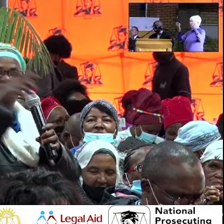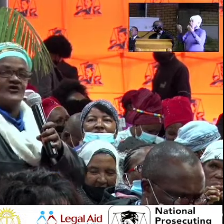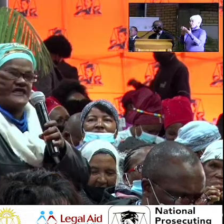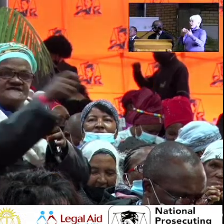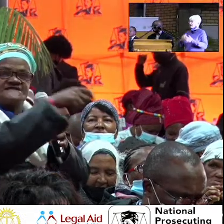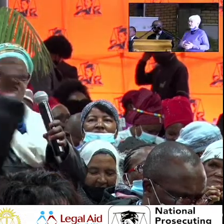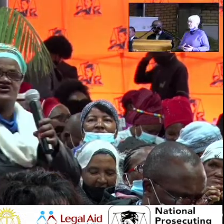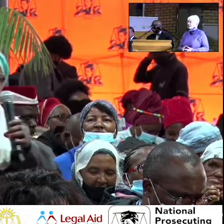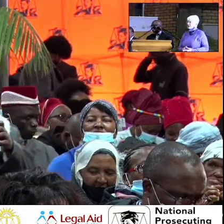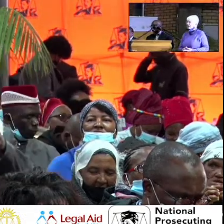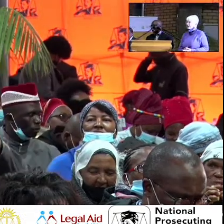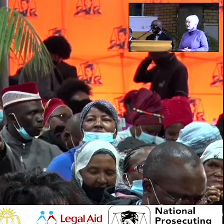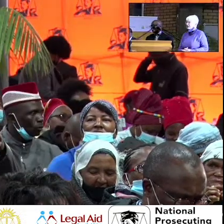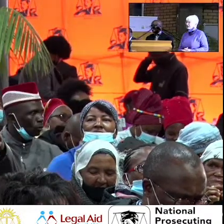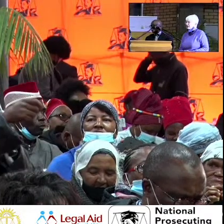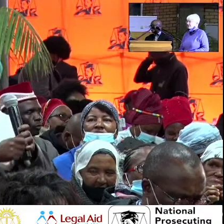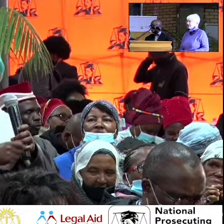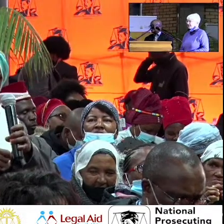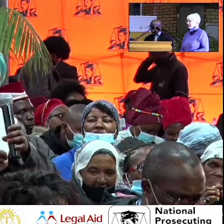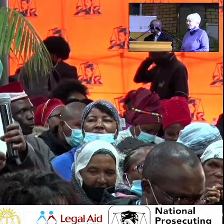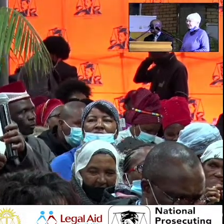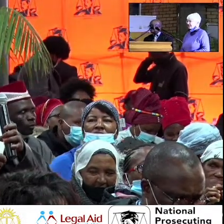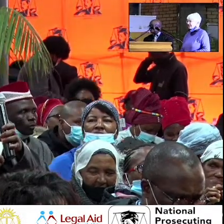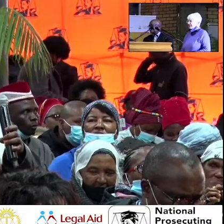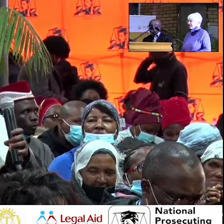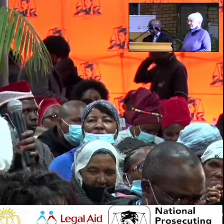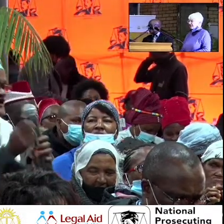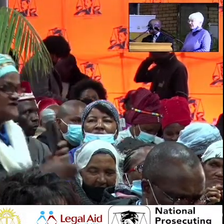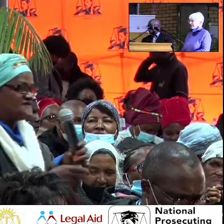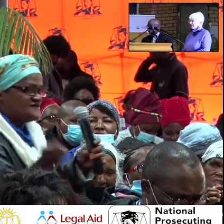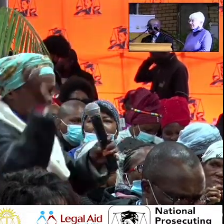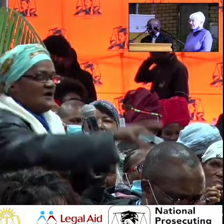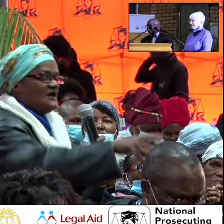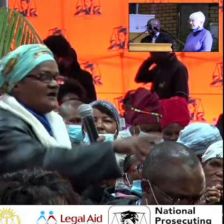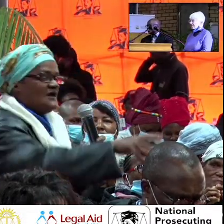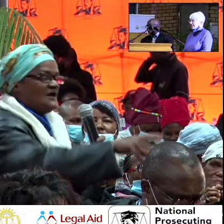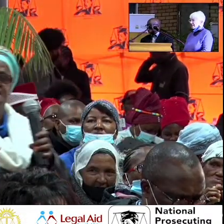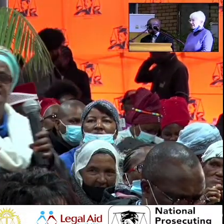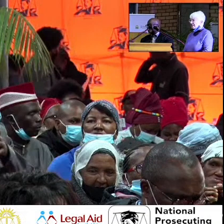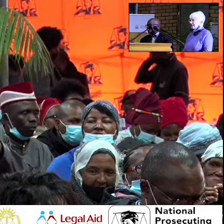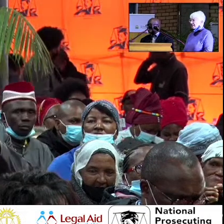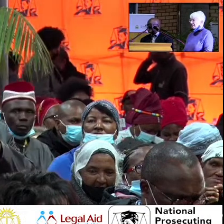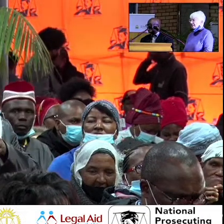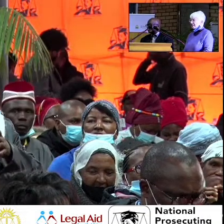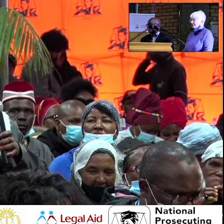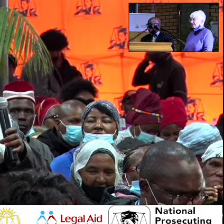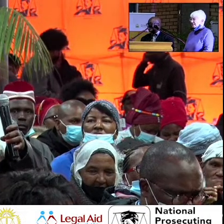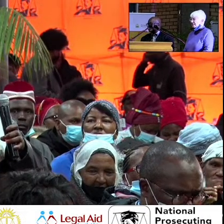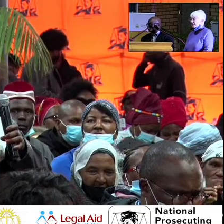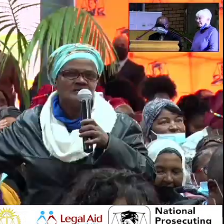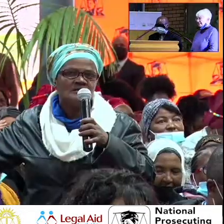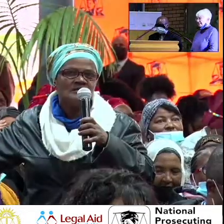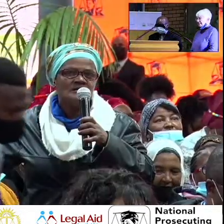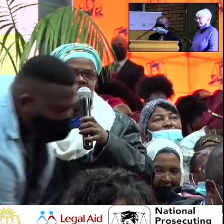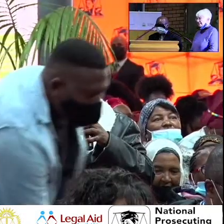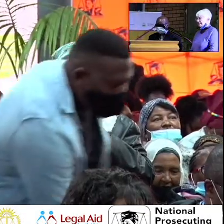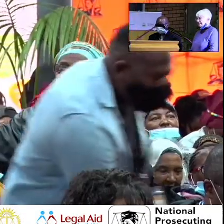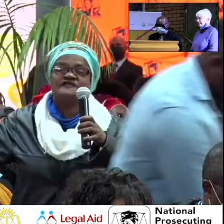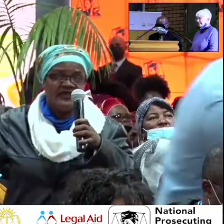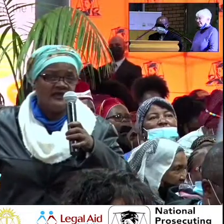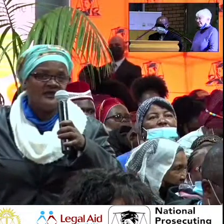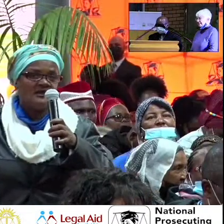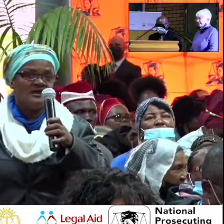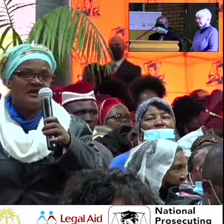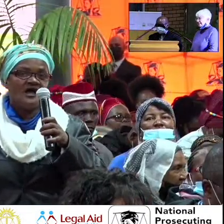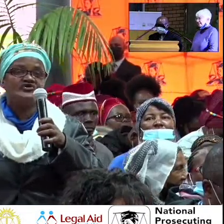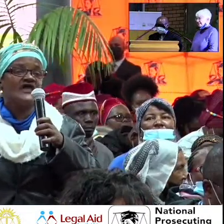The forensic just come, police come. It is just in the car or in the back. And for